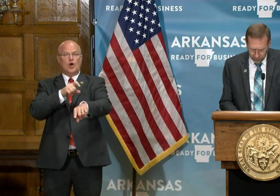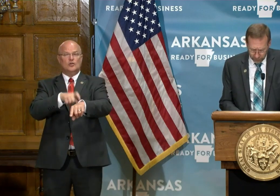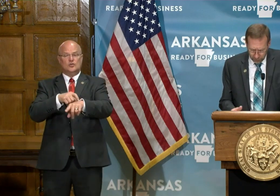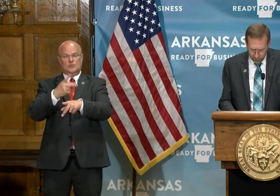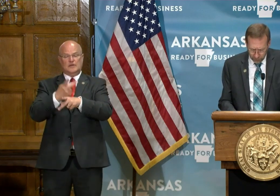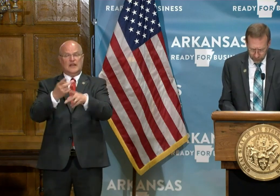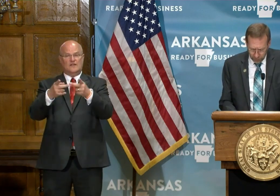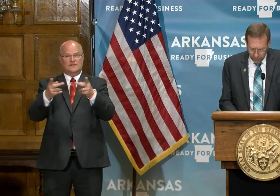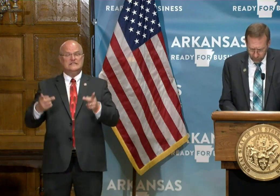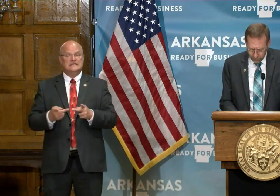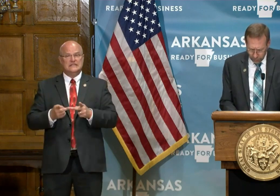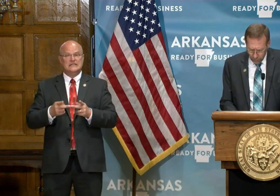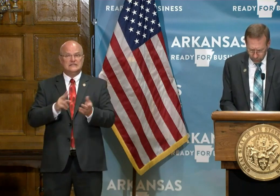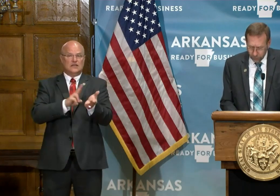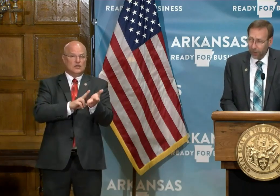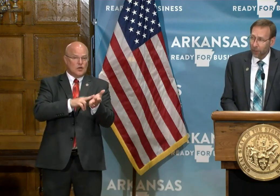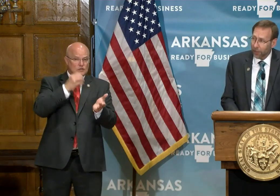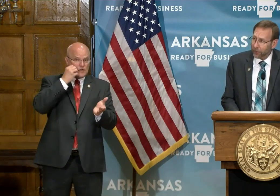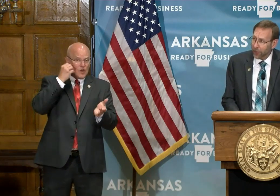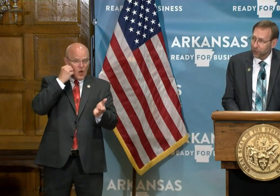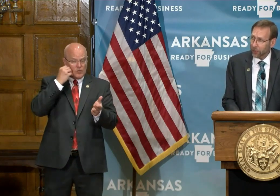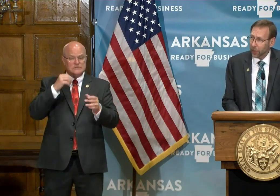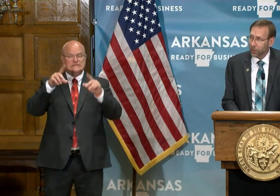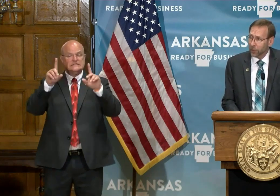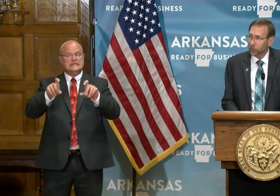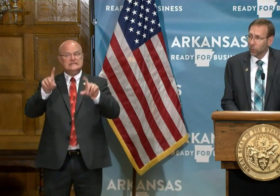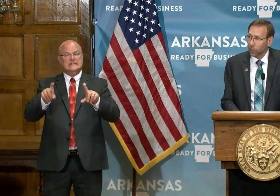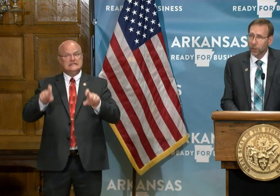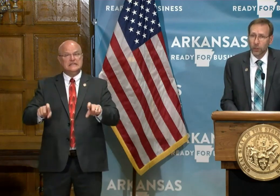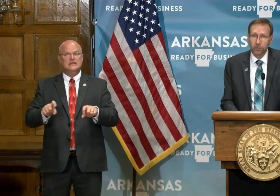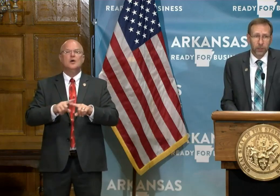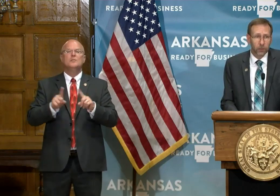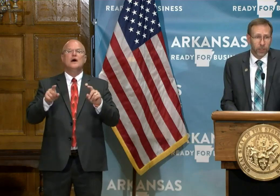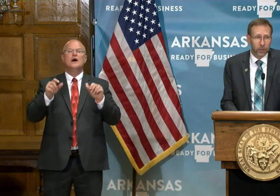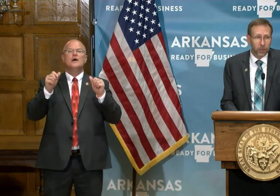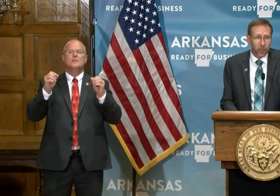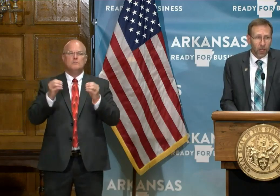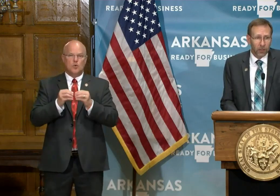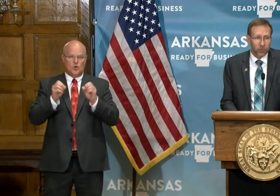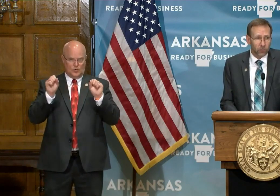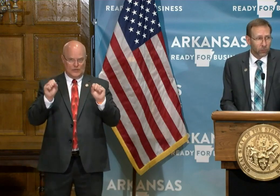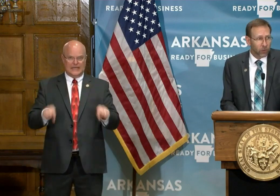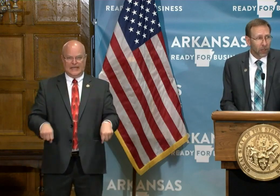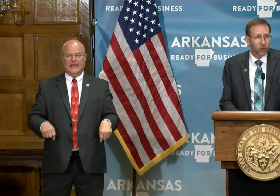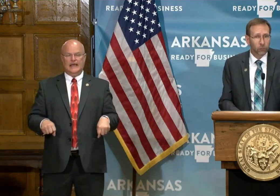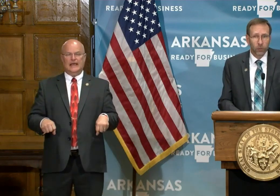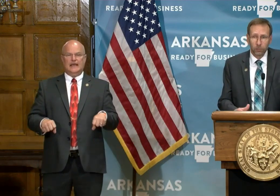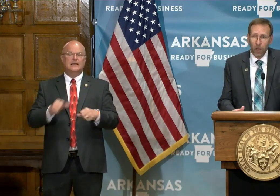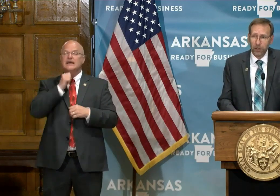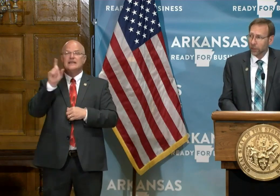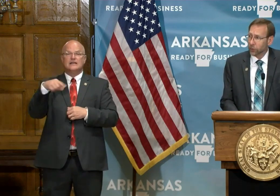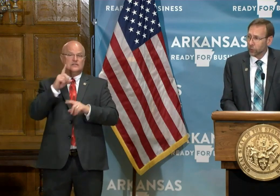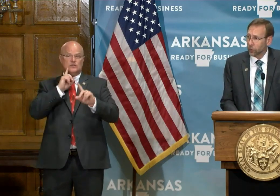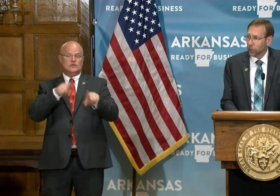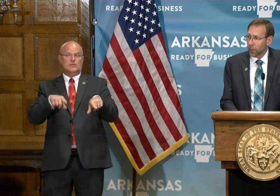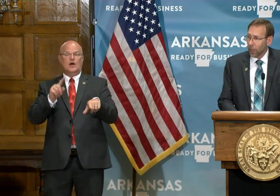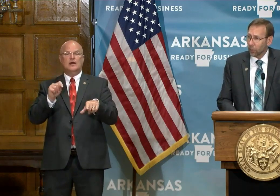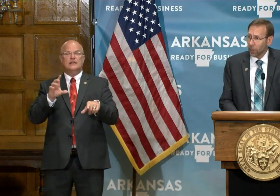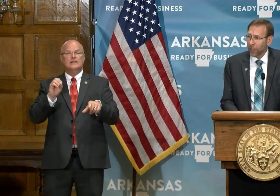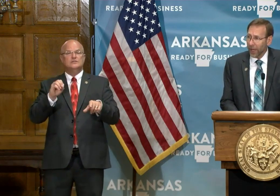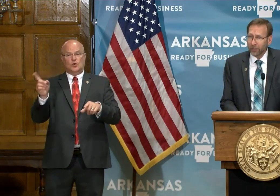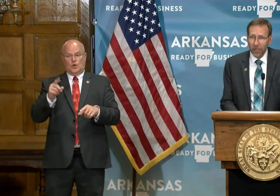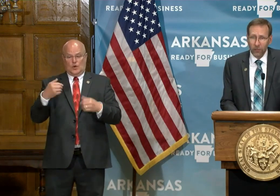care facilities, including nursing homes, we've done a lot of testing there, but there's more we could be doing. Not just responding